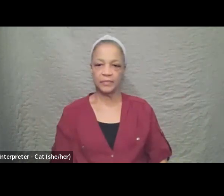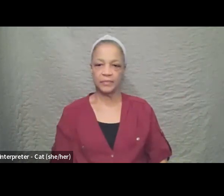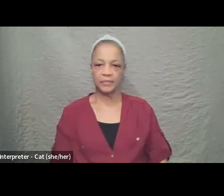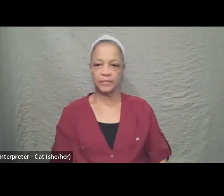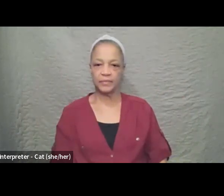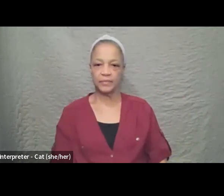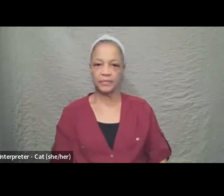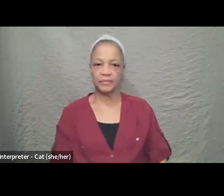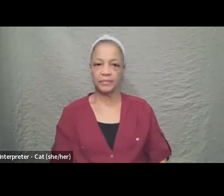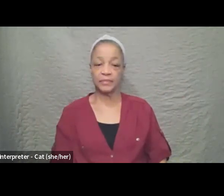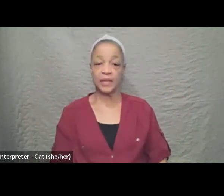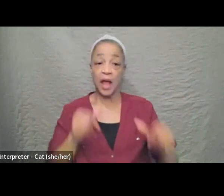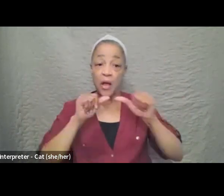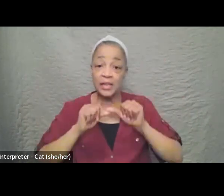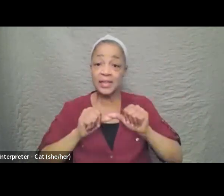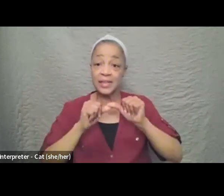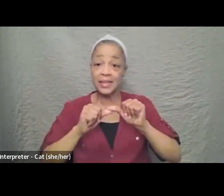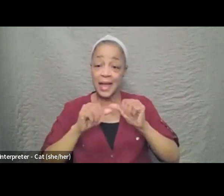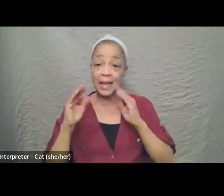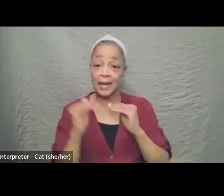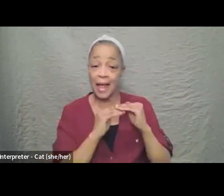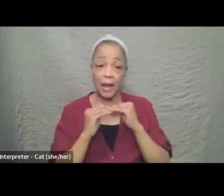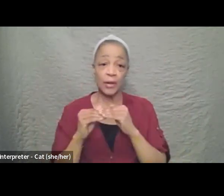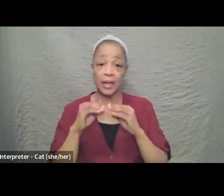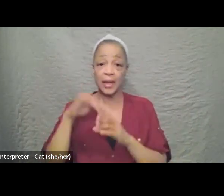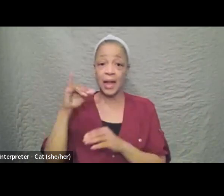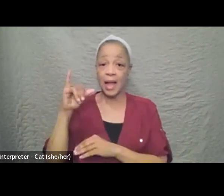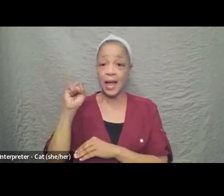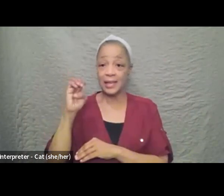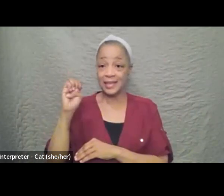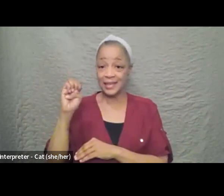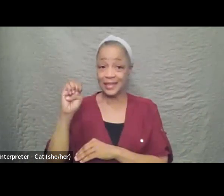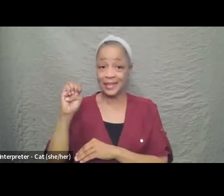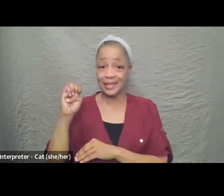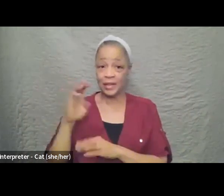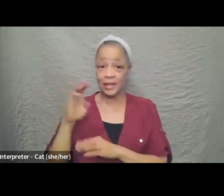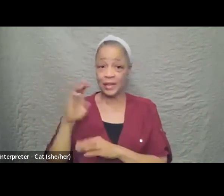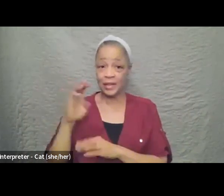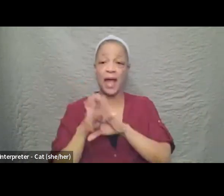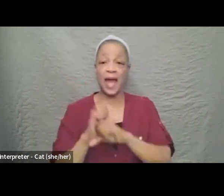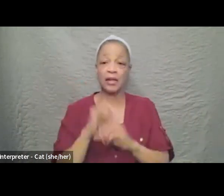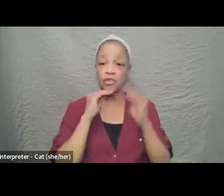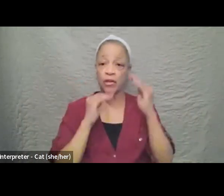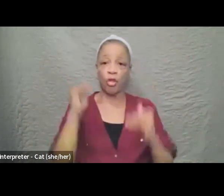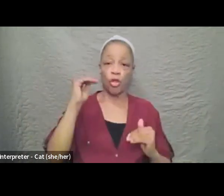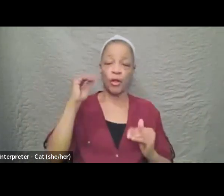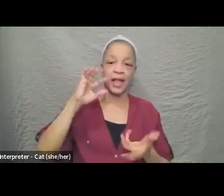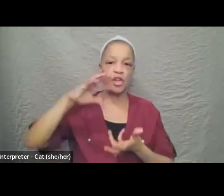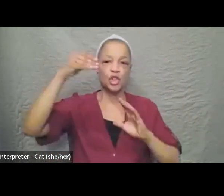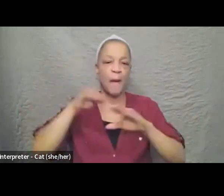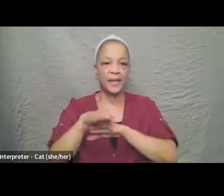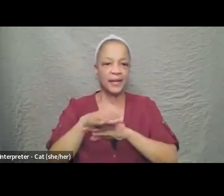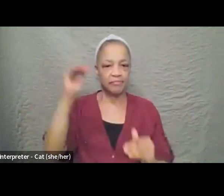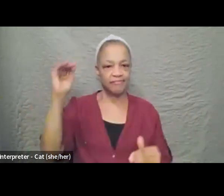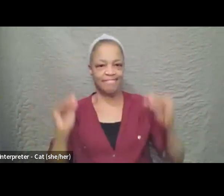With sustained equity in ISE, we can then disrupt patterns of inequity, continue to expand